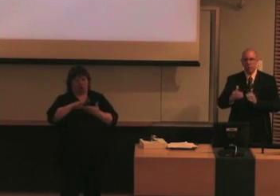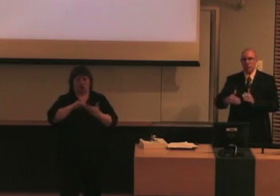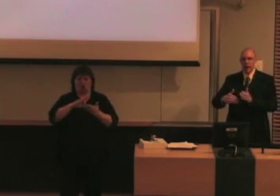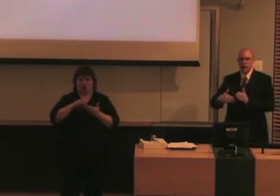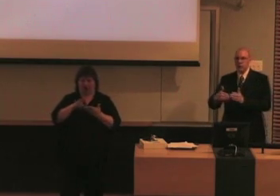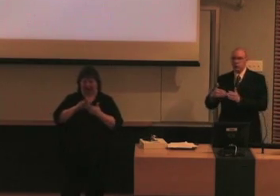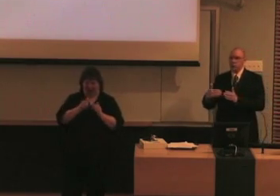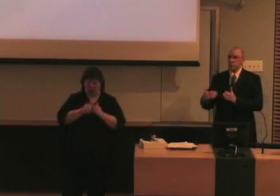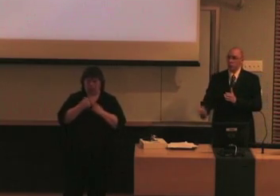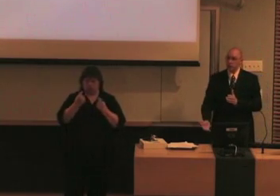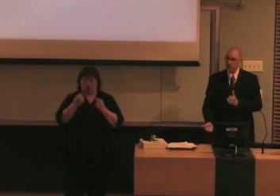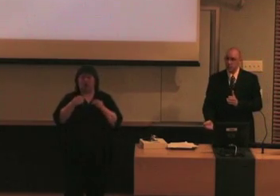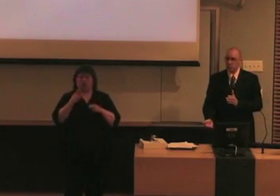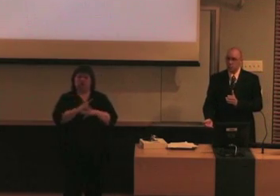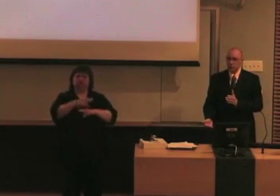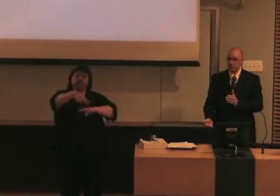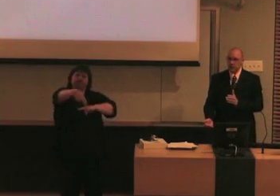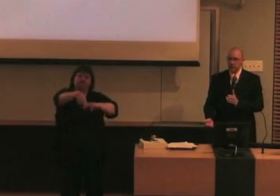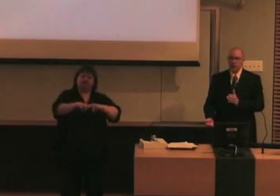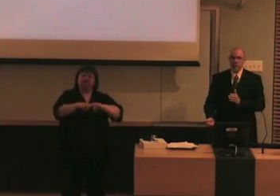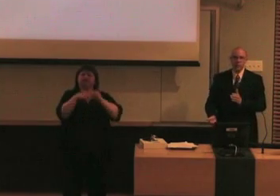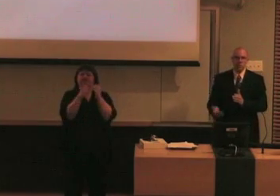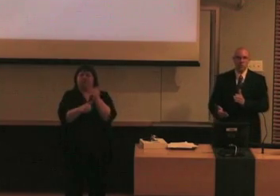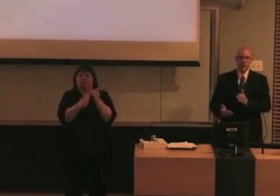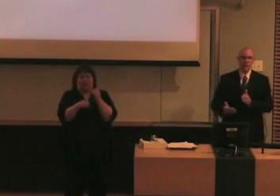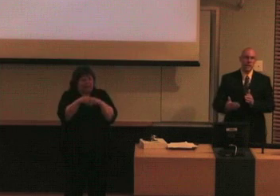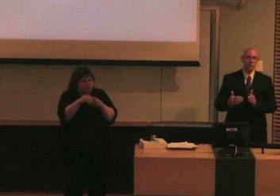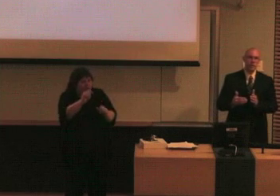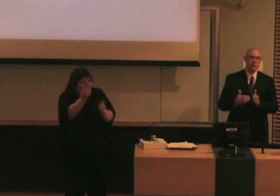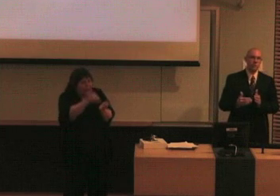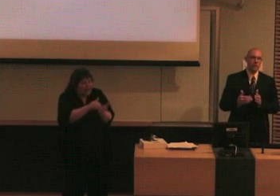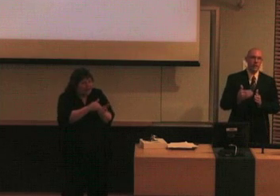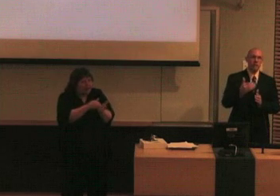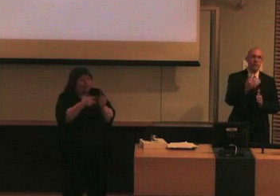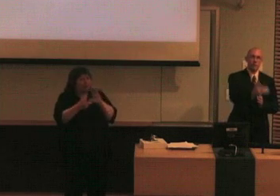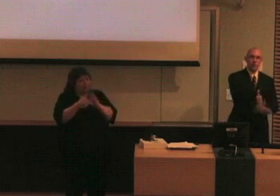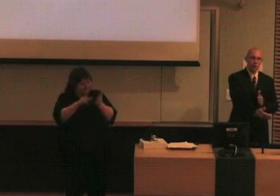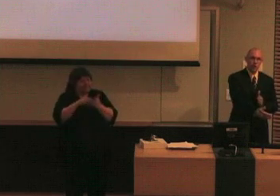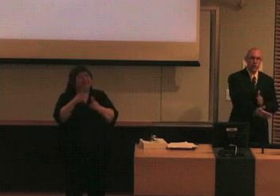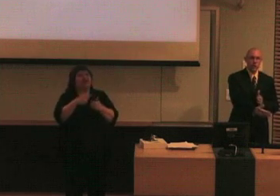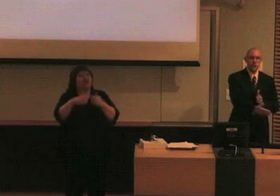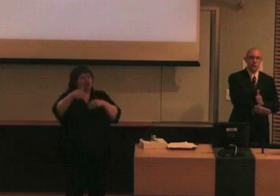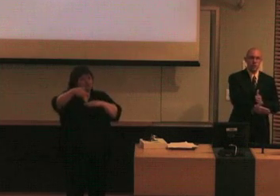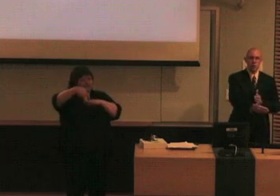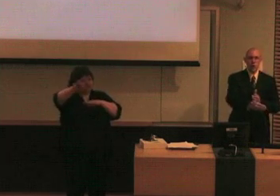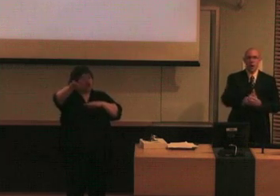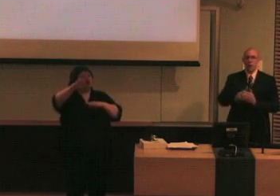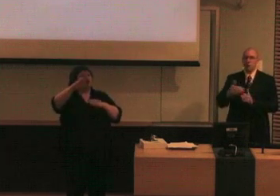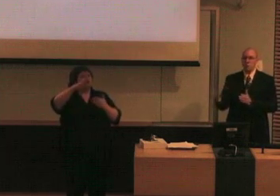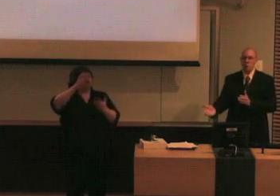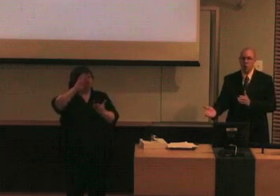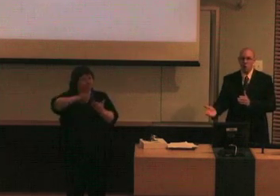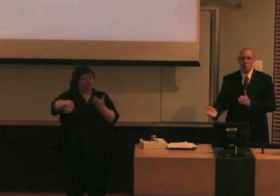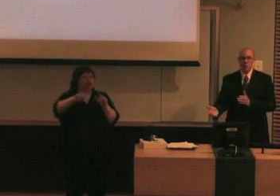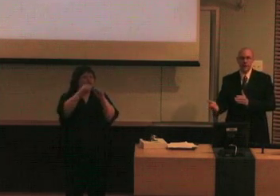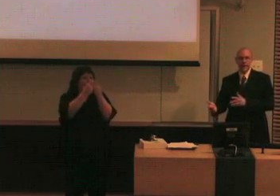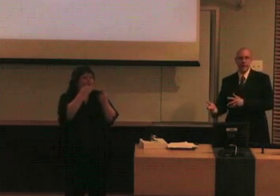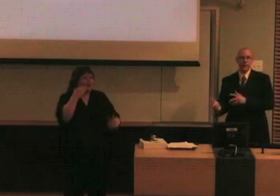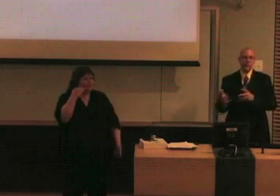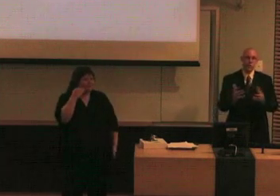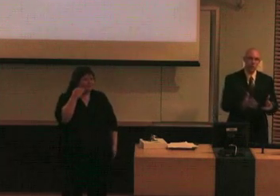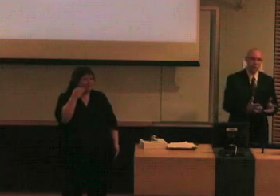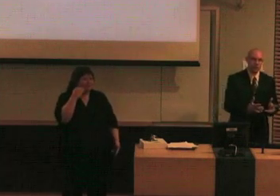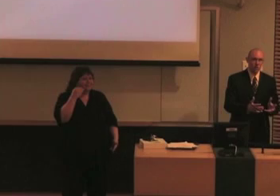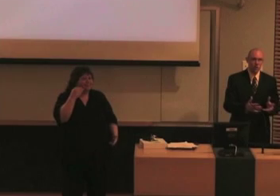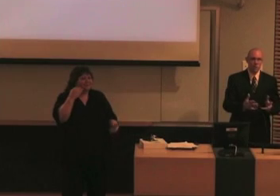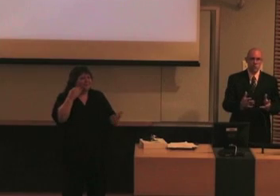to remember how to use a toilet appropriately, to the point that he was able to be then referred to a group home where he